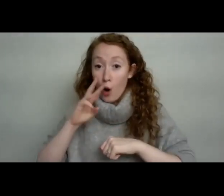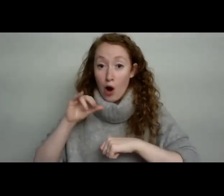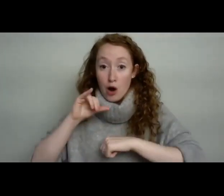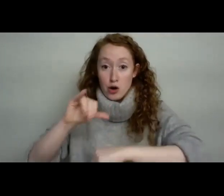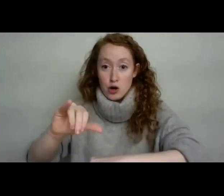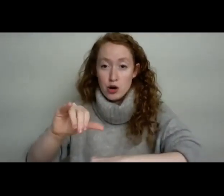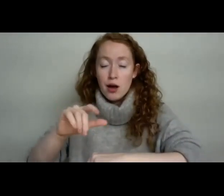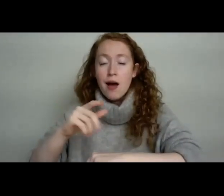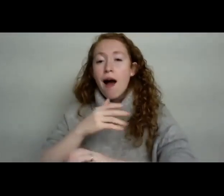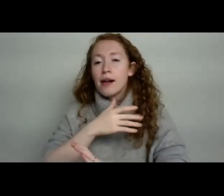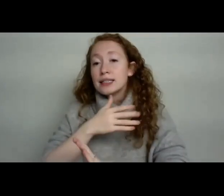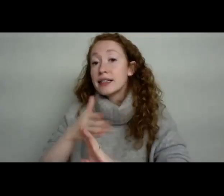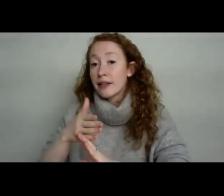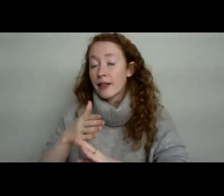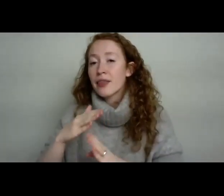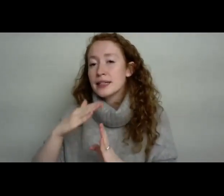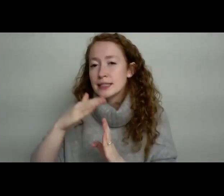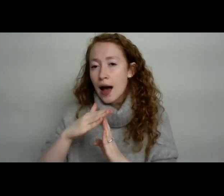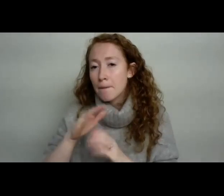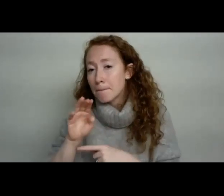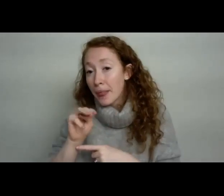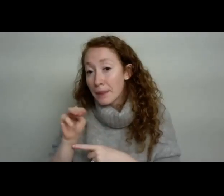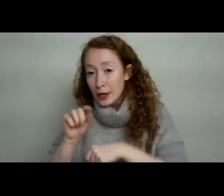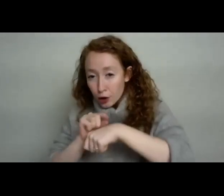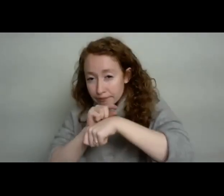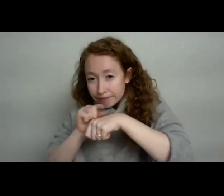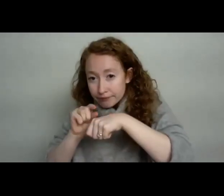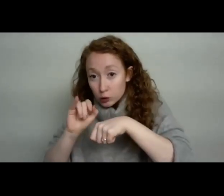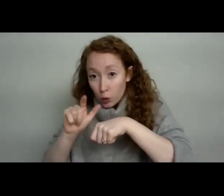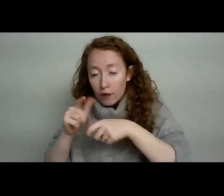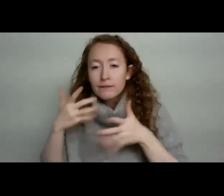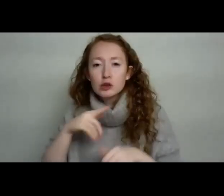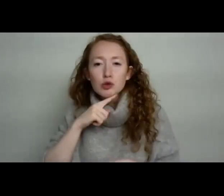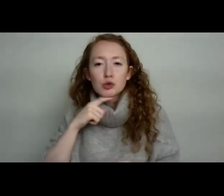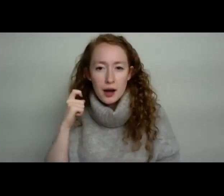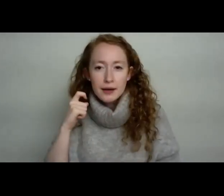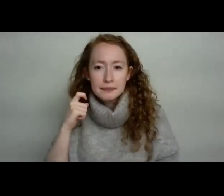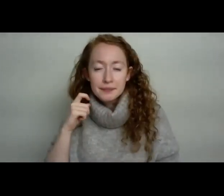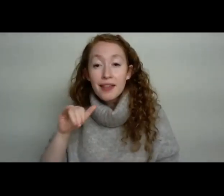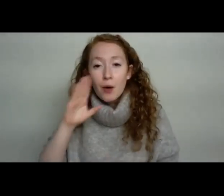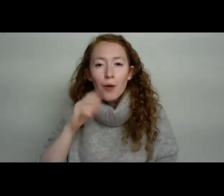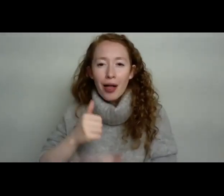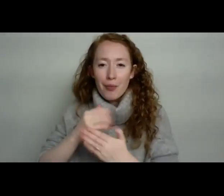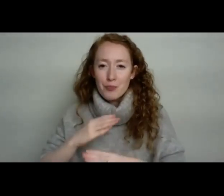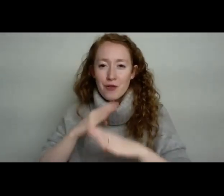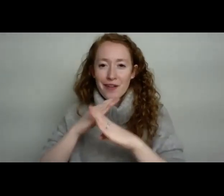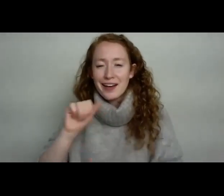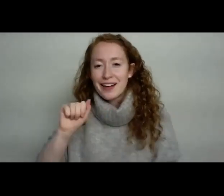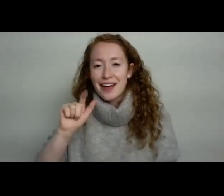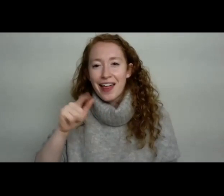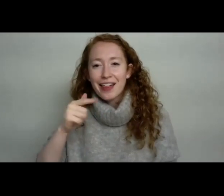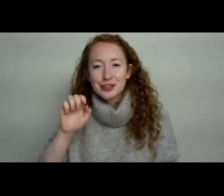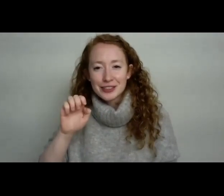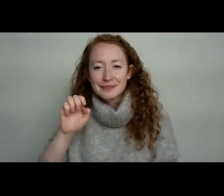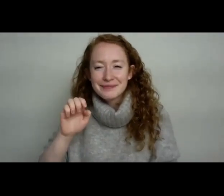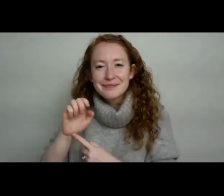top millimeter of your soil is dry. And if you're wanting to prevent algae that just greenish on the top, it's not the